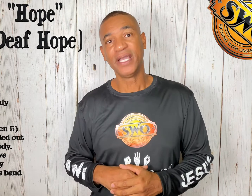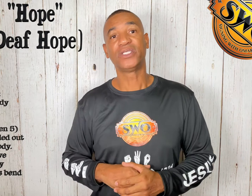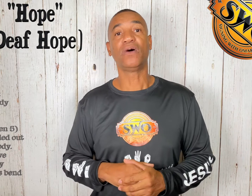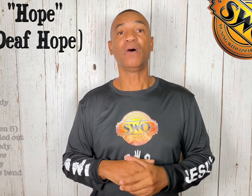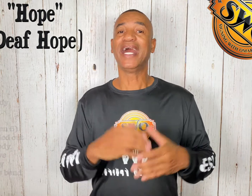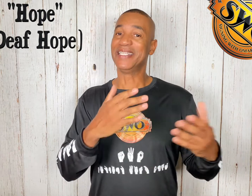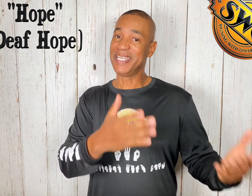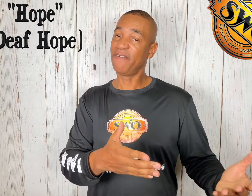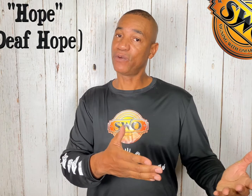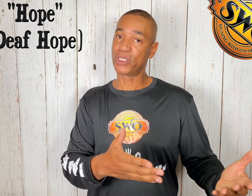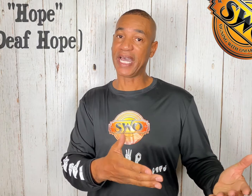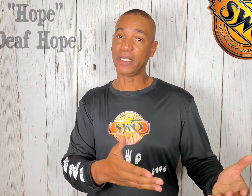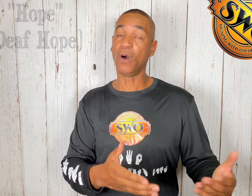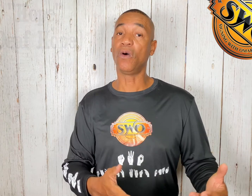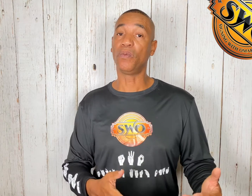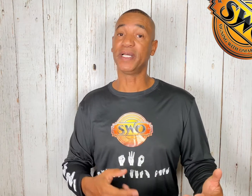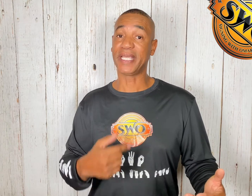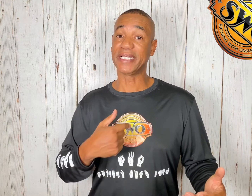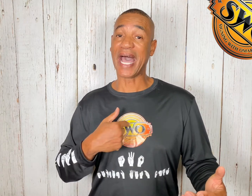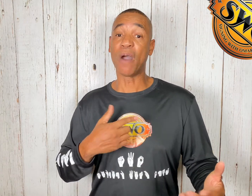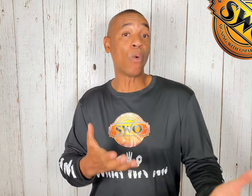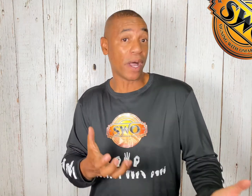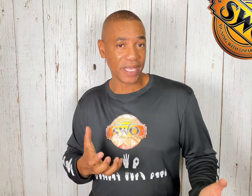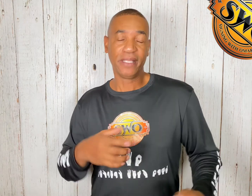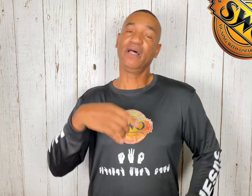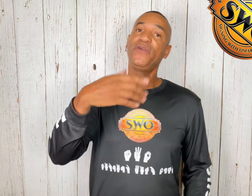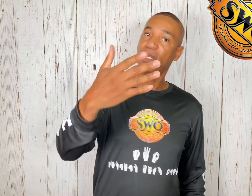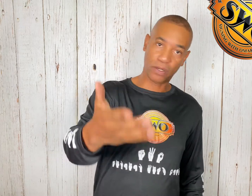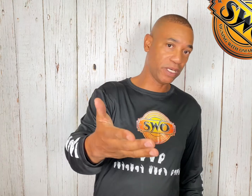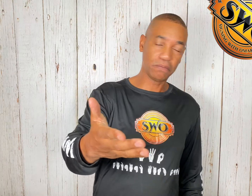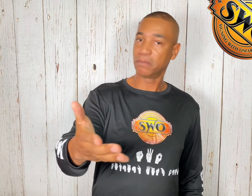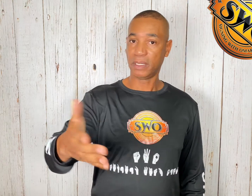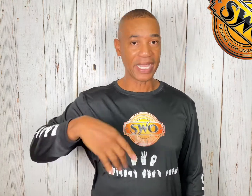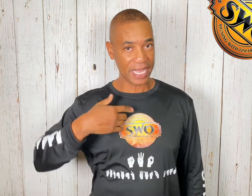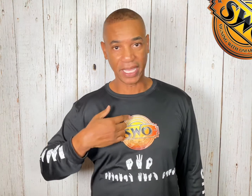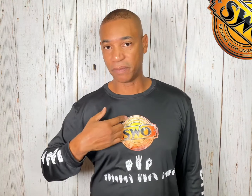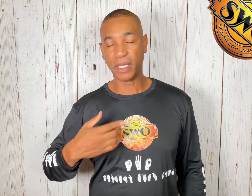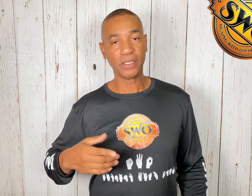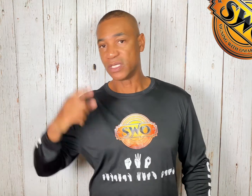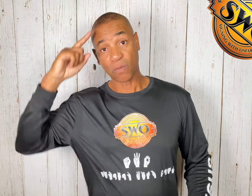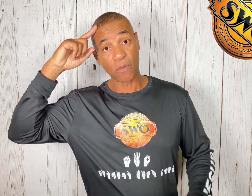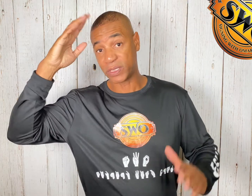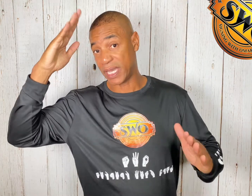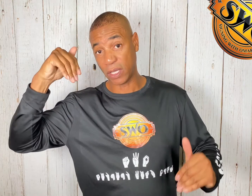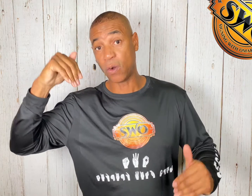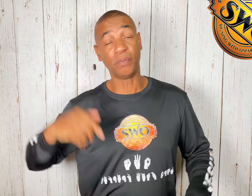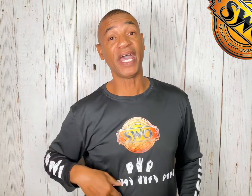So deaf will sign hope as I want. Now if you're hearing like I am, there's nothing wrong with signing hope that